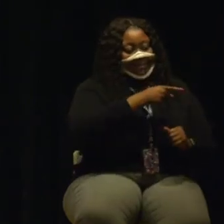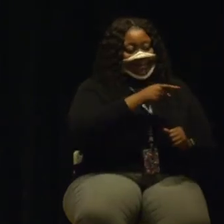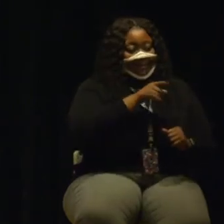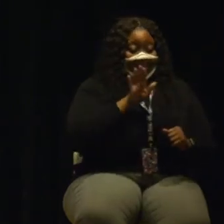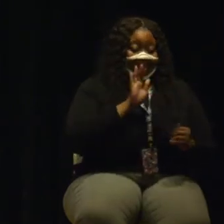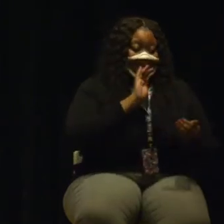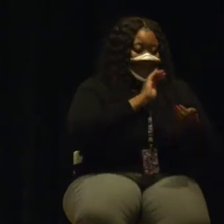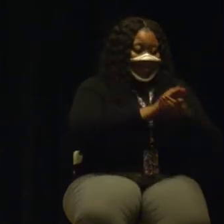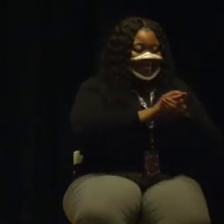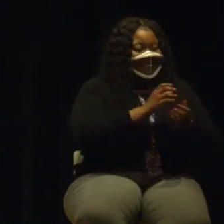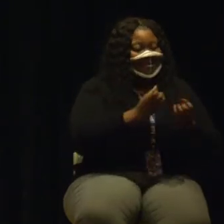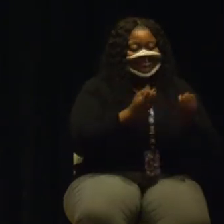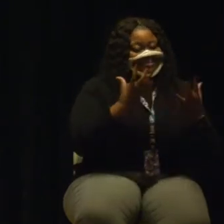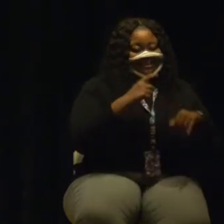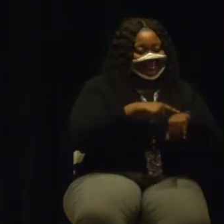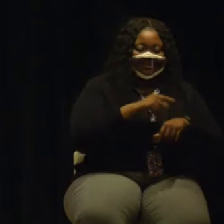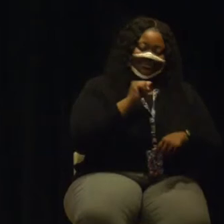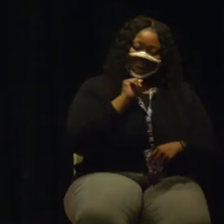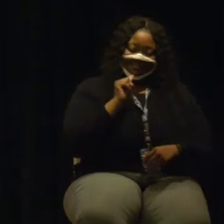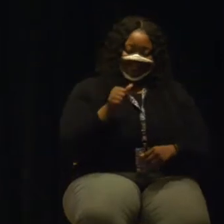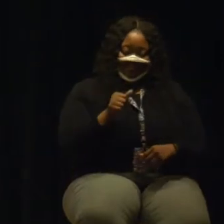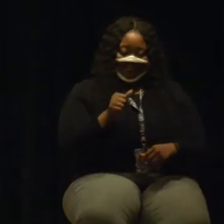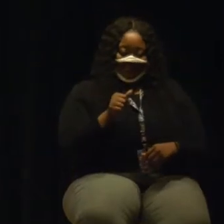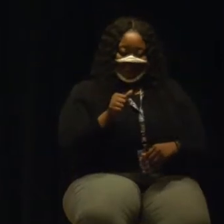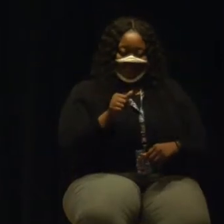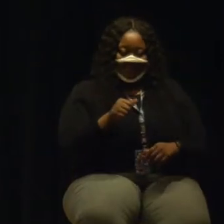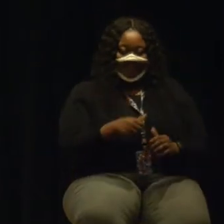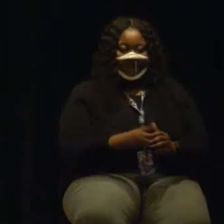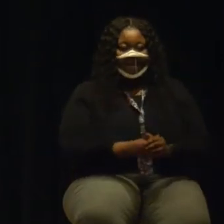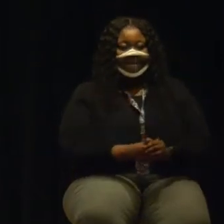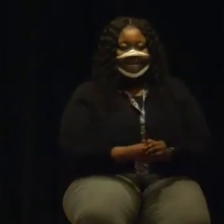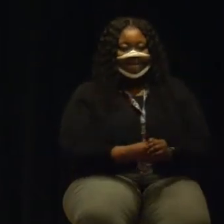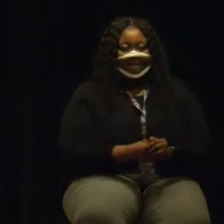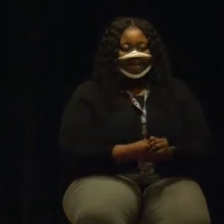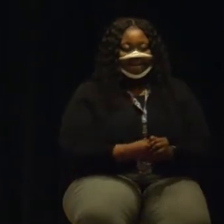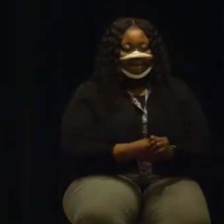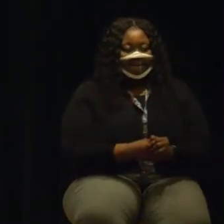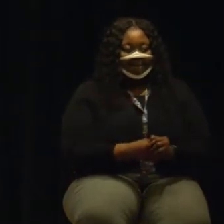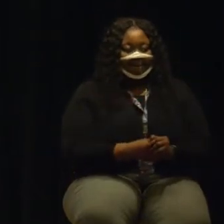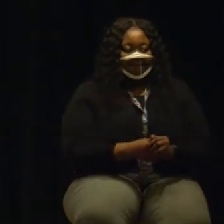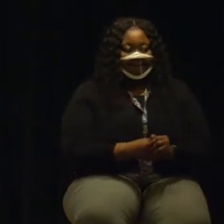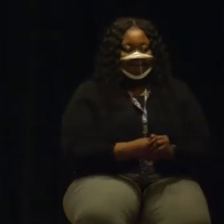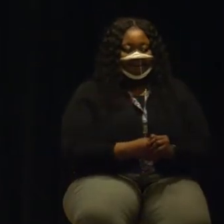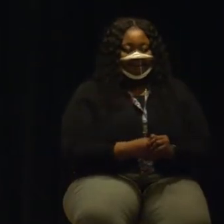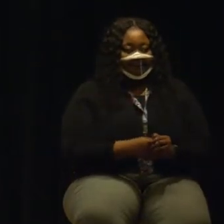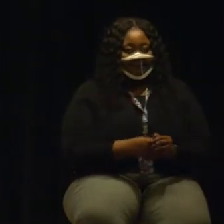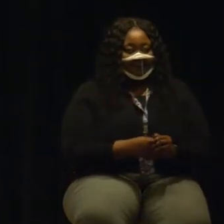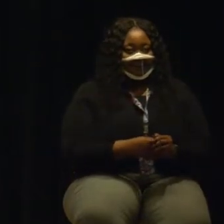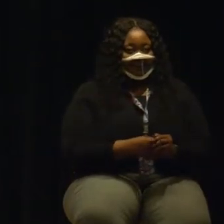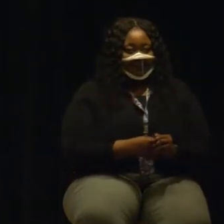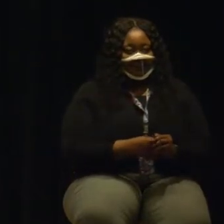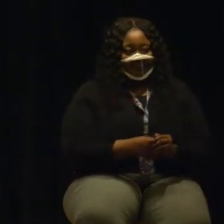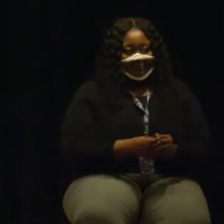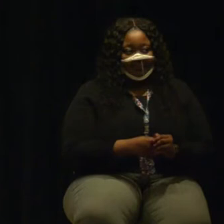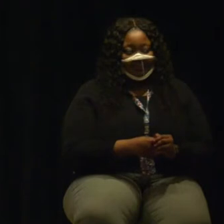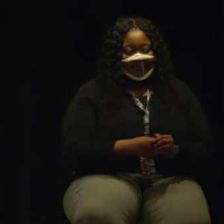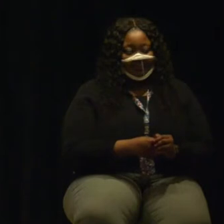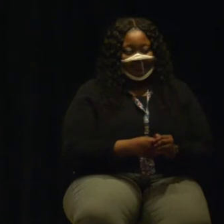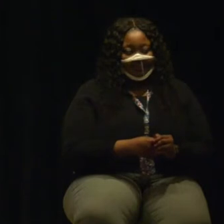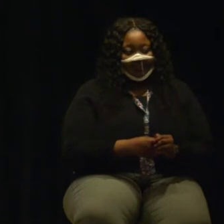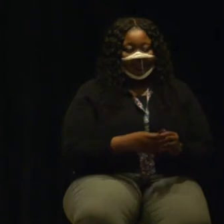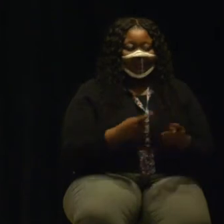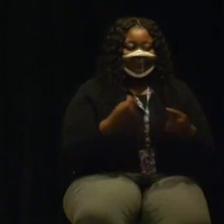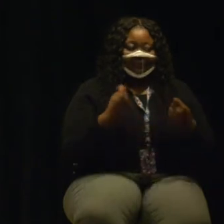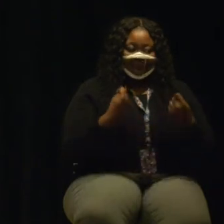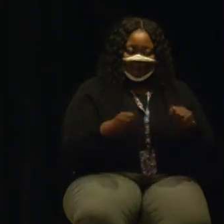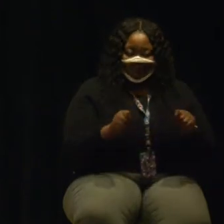the thing about her, she deserves her own book. And that was that was sort of at the front. So when we were trying to figure out